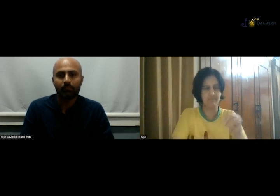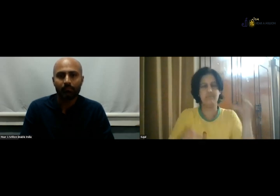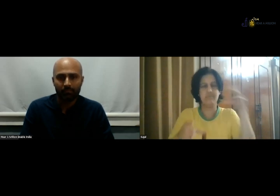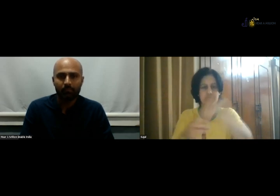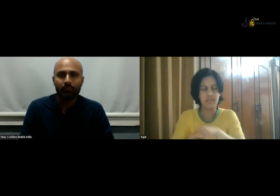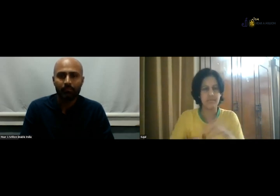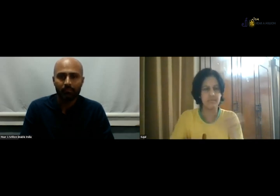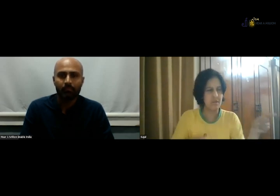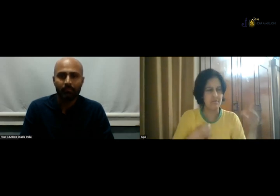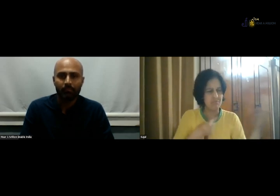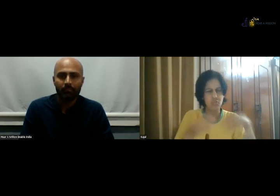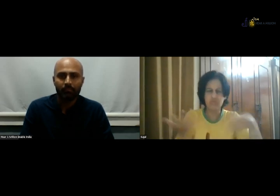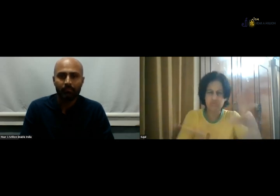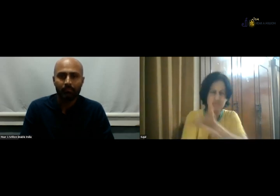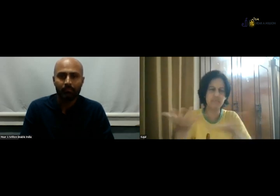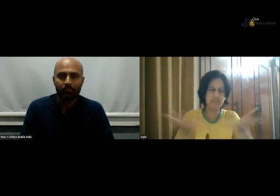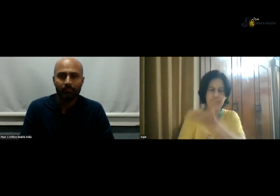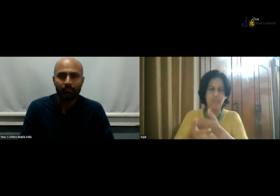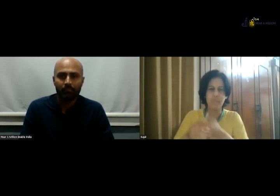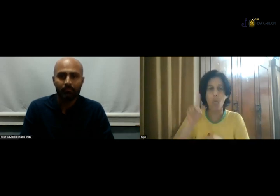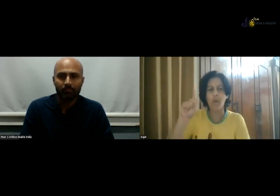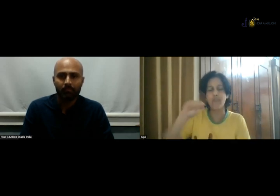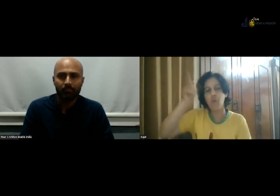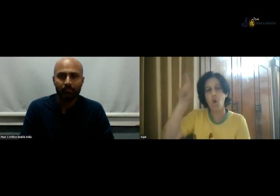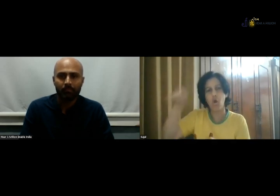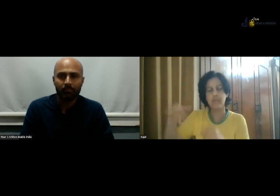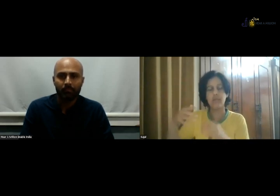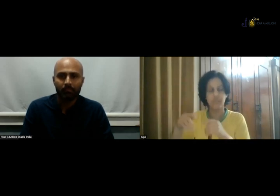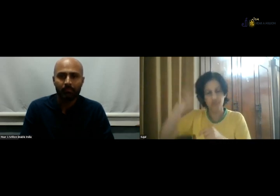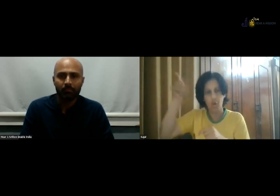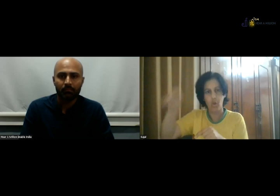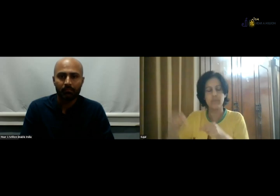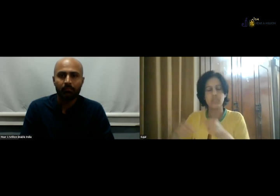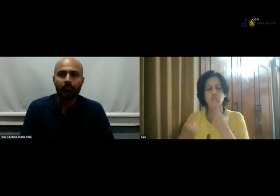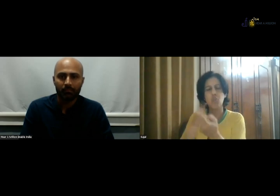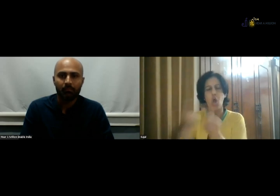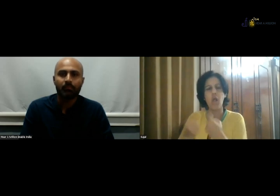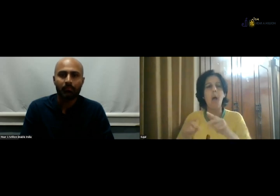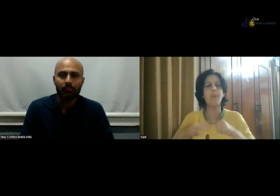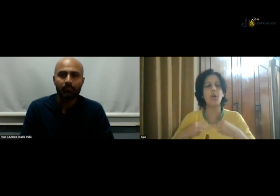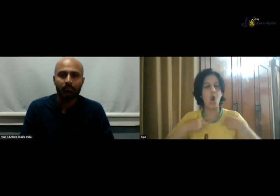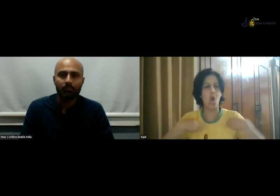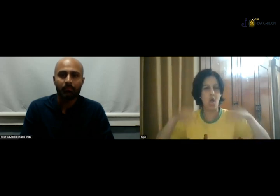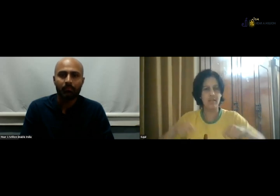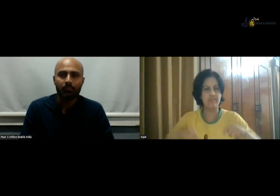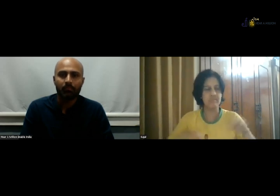involved Dr. Alan Centum Grow, and we had a discussion. So there